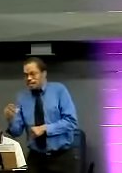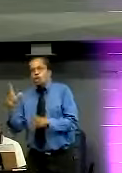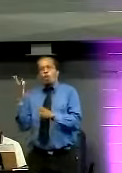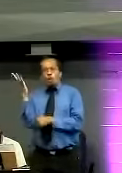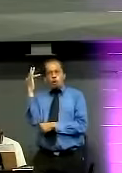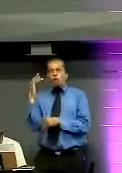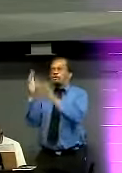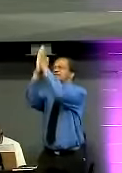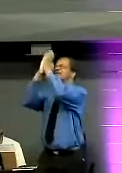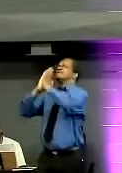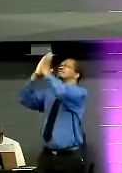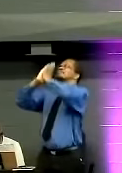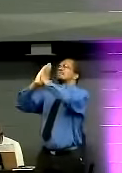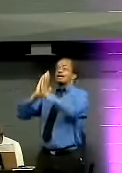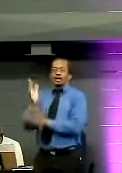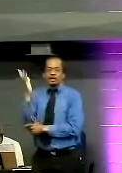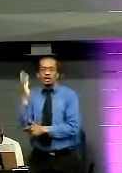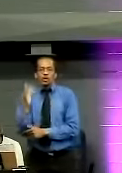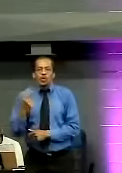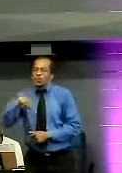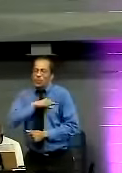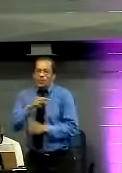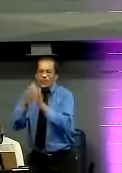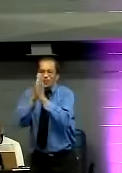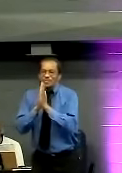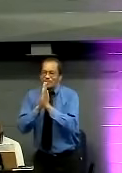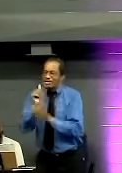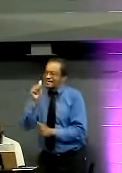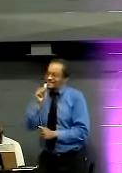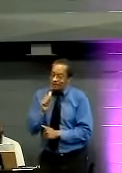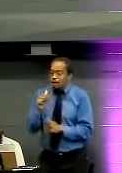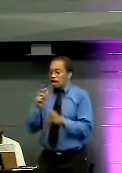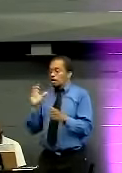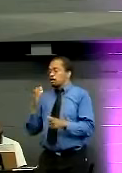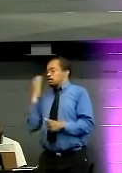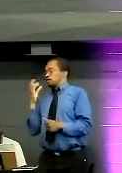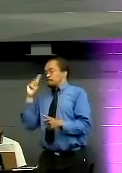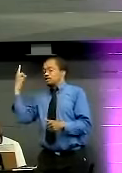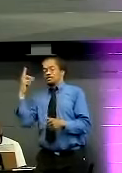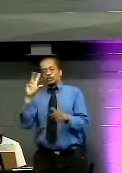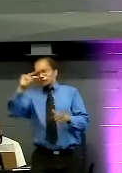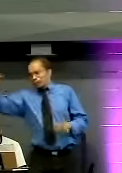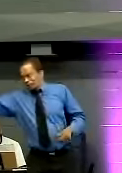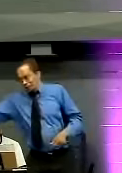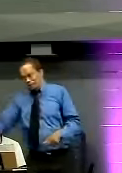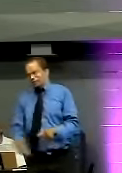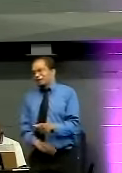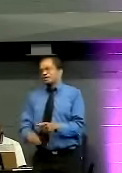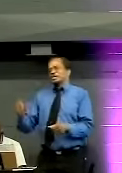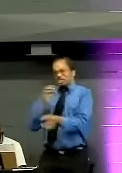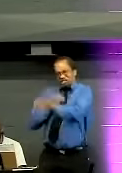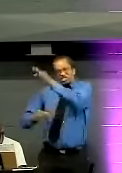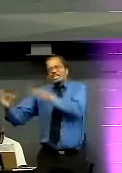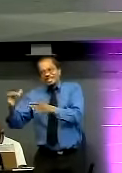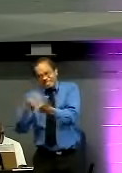praying, which means sometimes we pray secondly, we cuss first. No. Instead of cussing, pray,